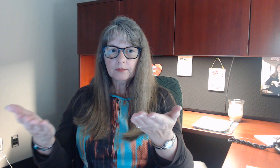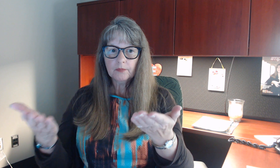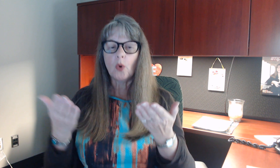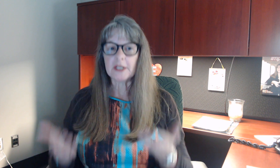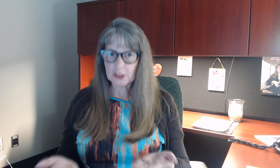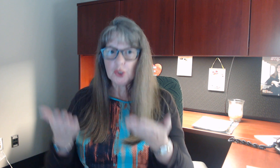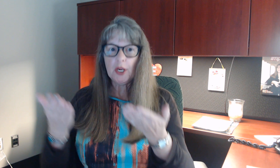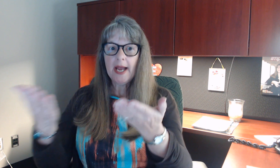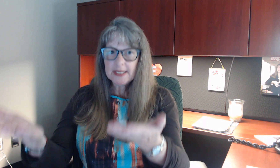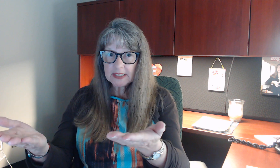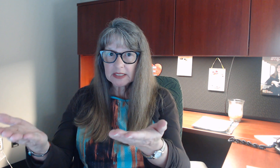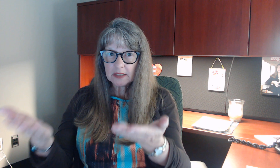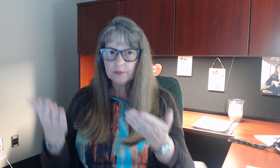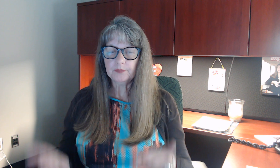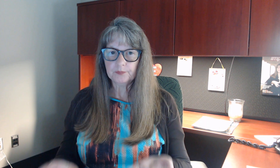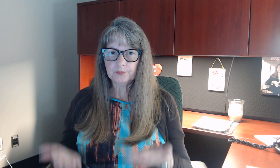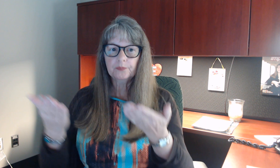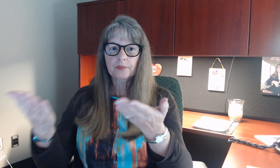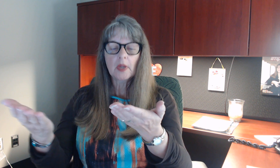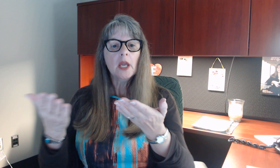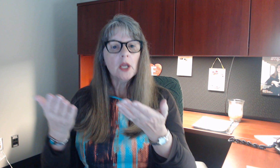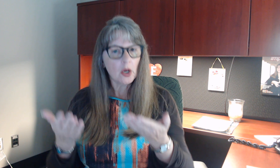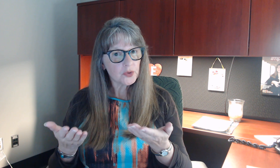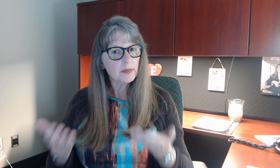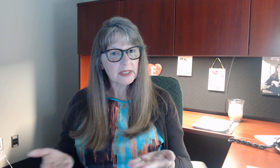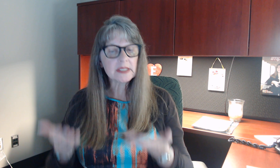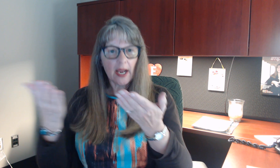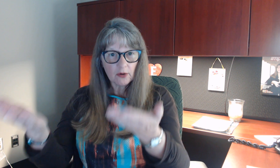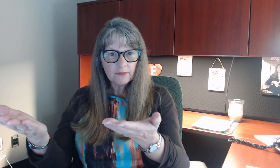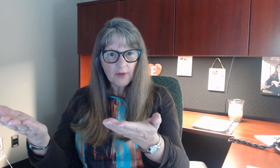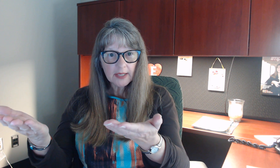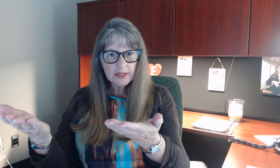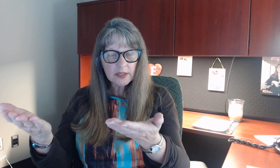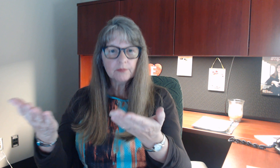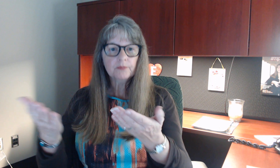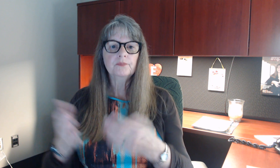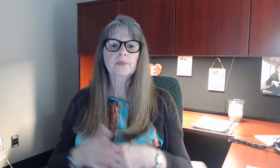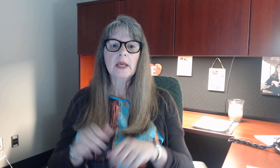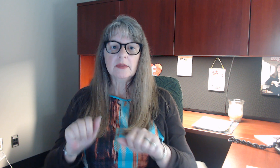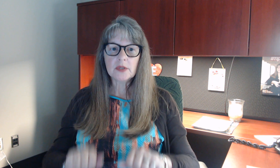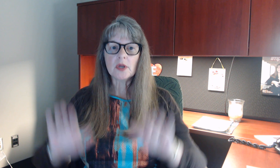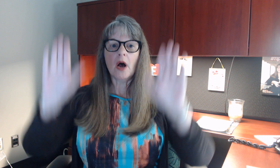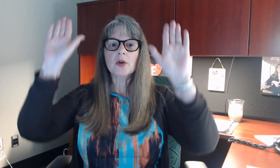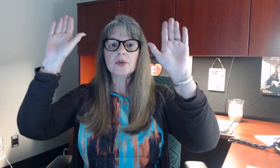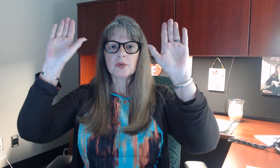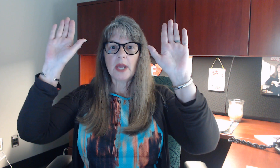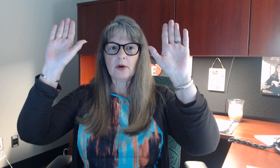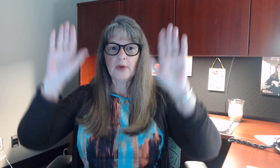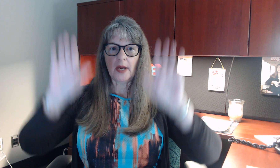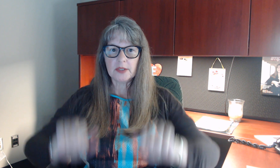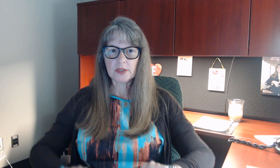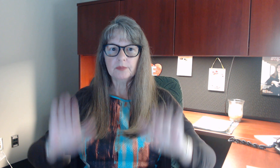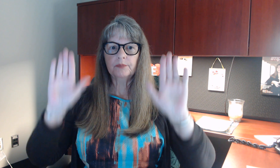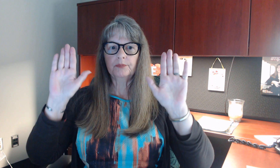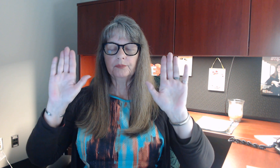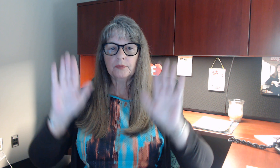or suggest. It also can mean sacrifice. This is also sacrifice. To